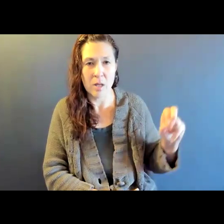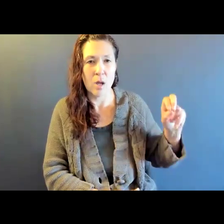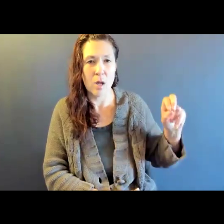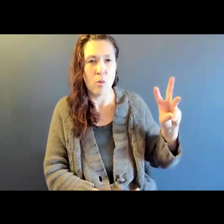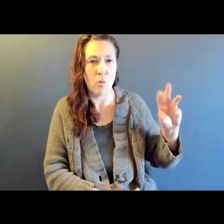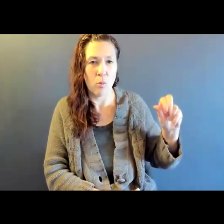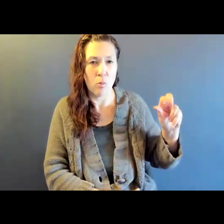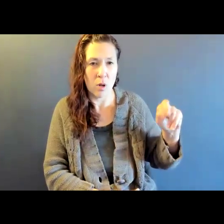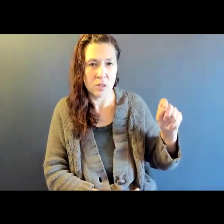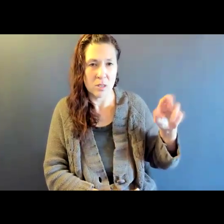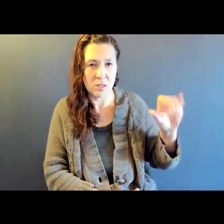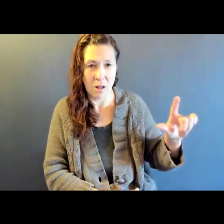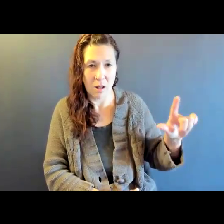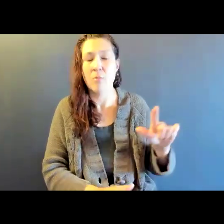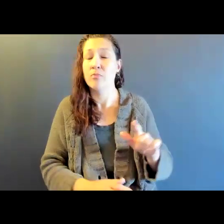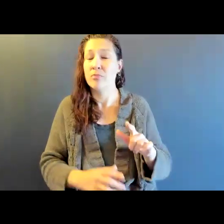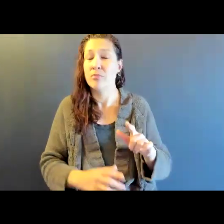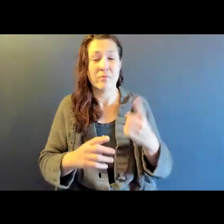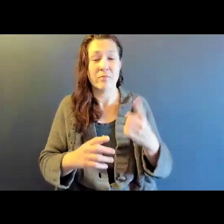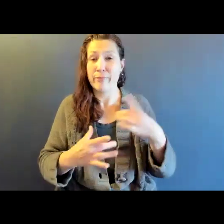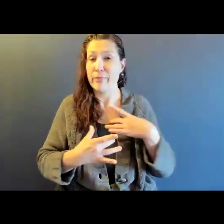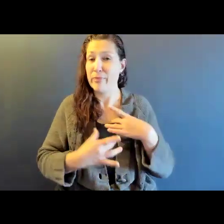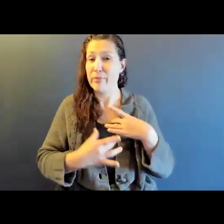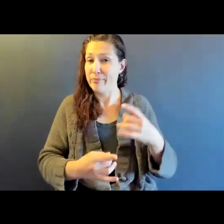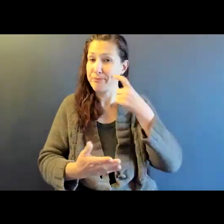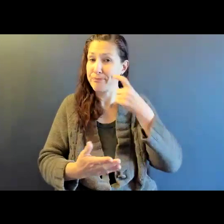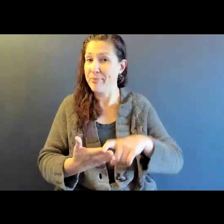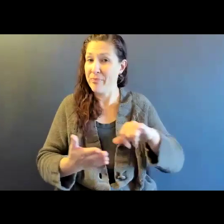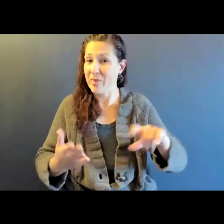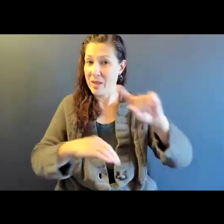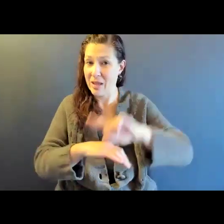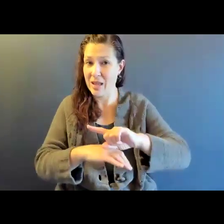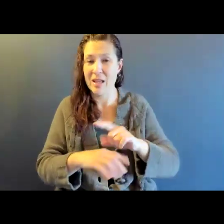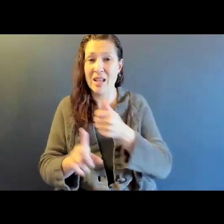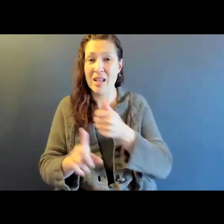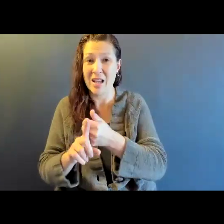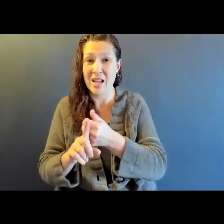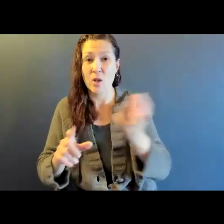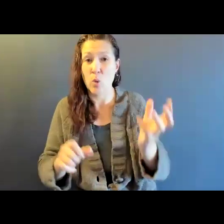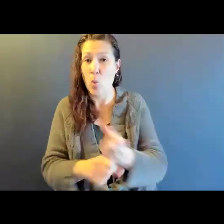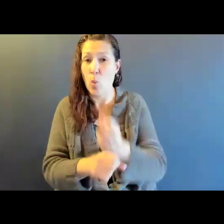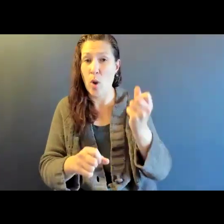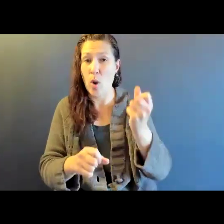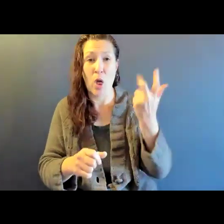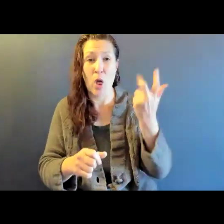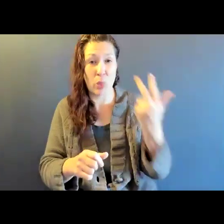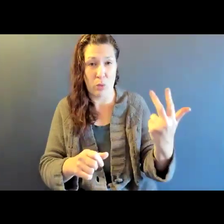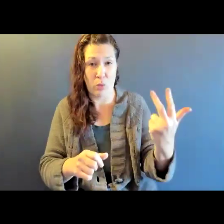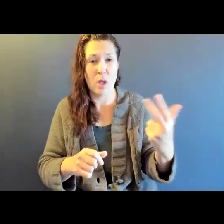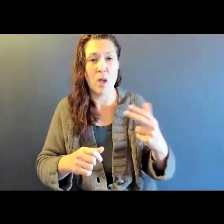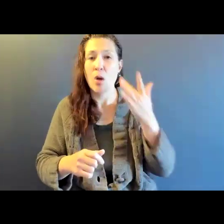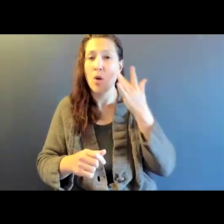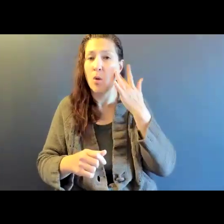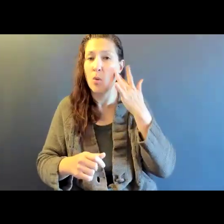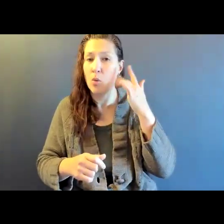was that Lumine has won 3 gold medals. Lumine is also a graduate